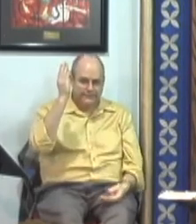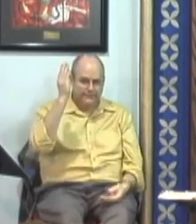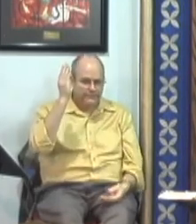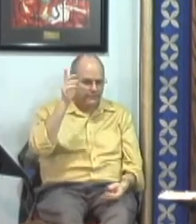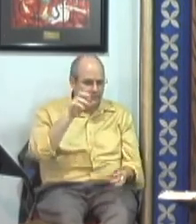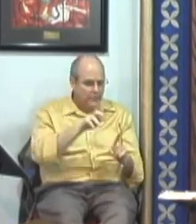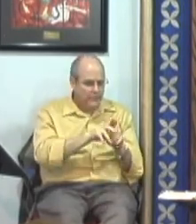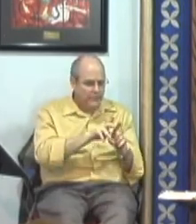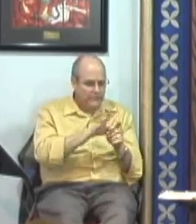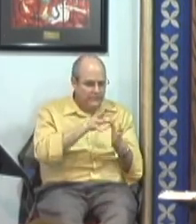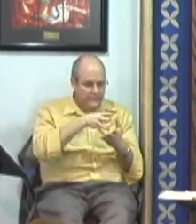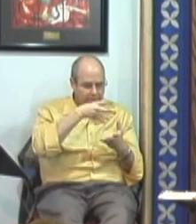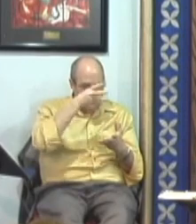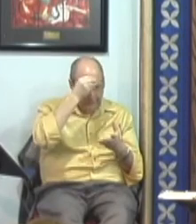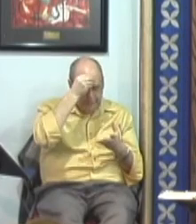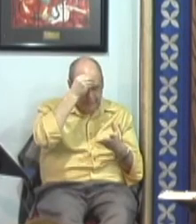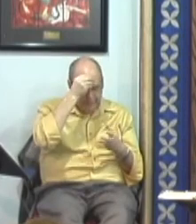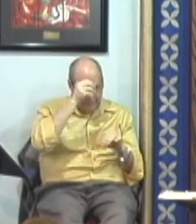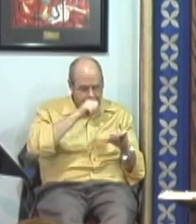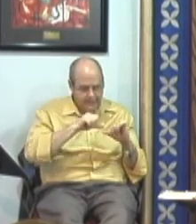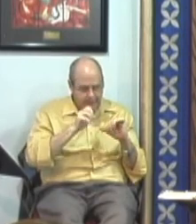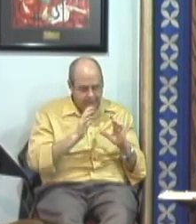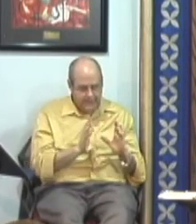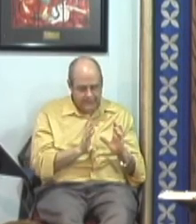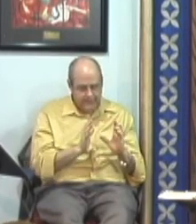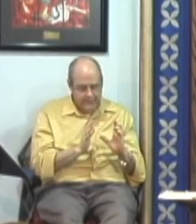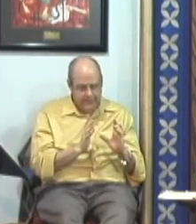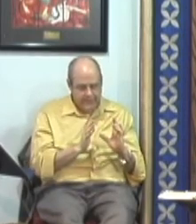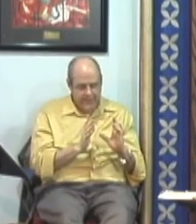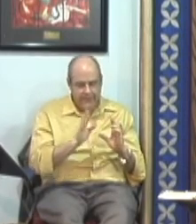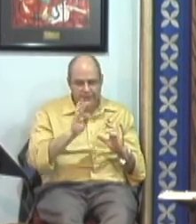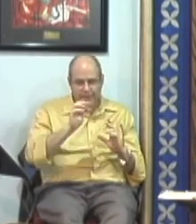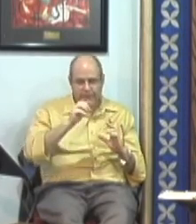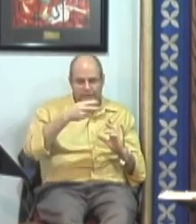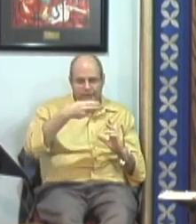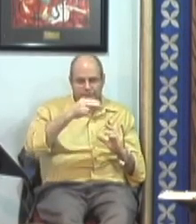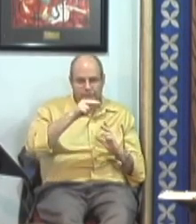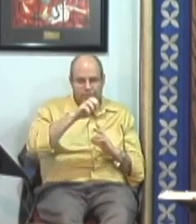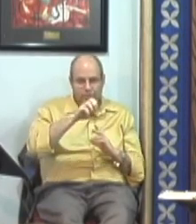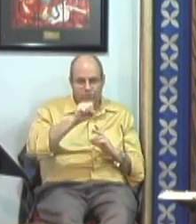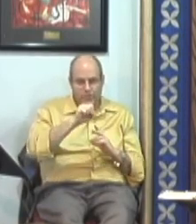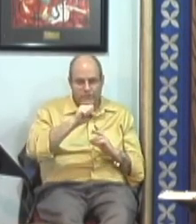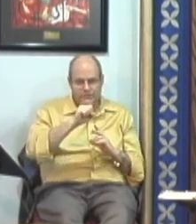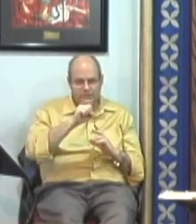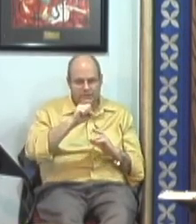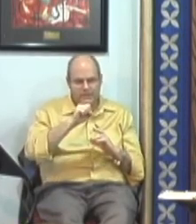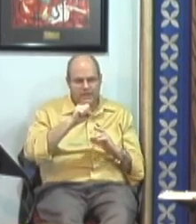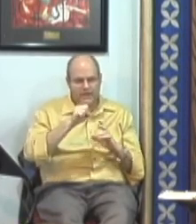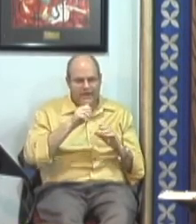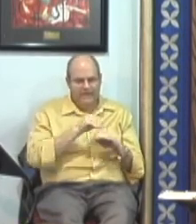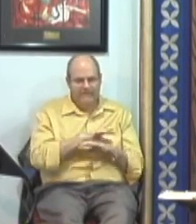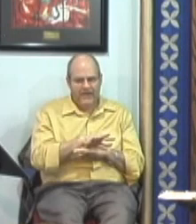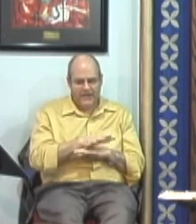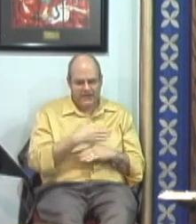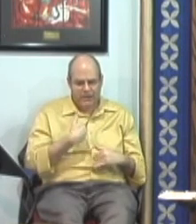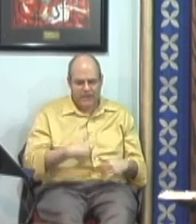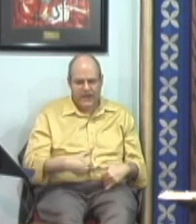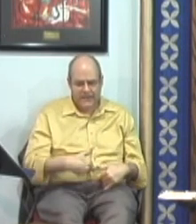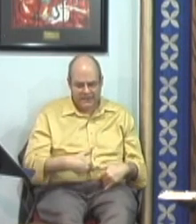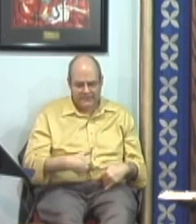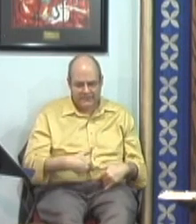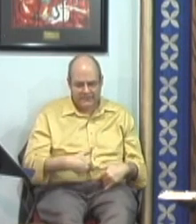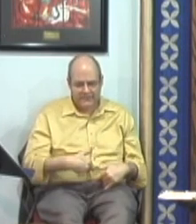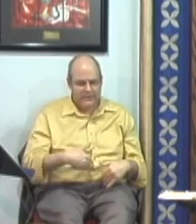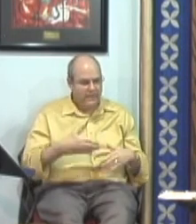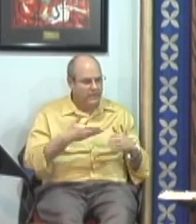also learn from this neuroscientist that these thorns have physiological effects. They affect us